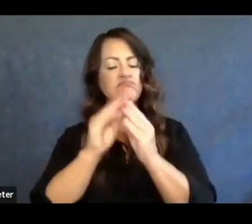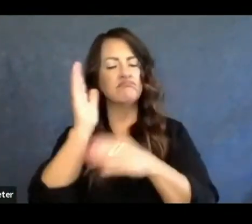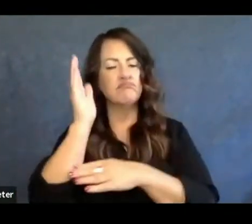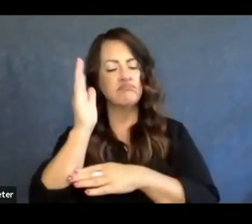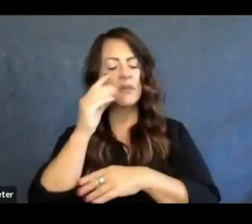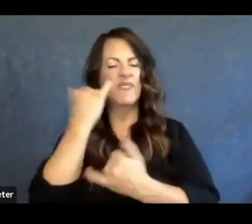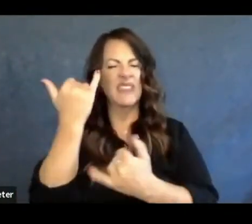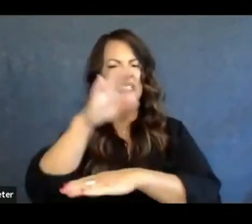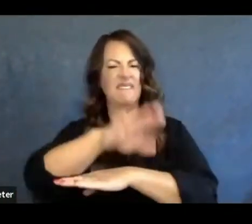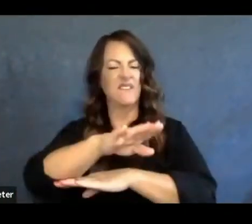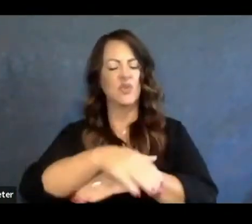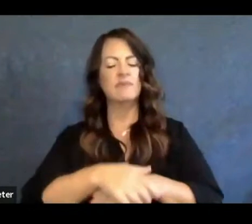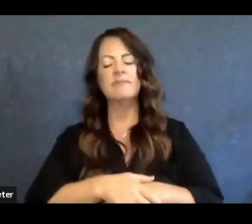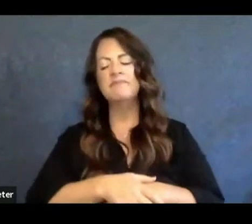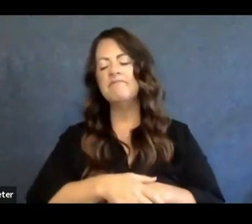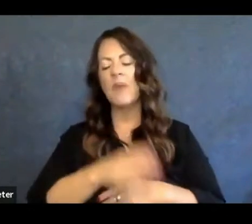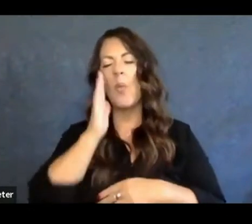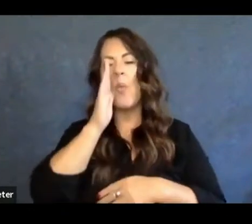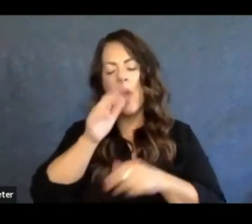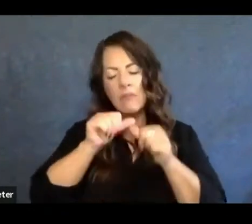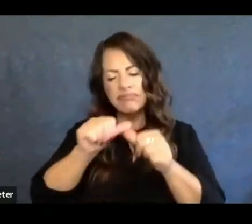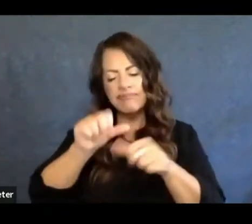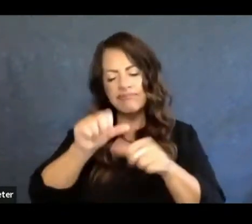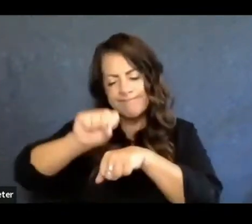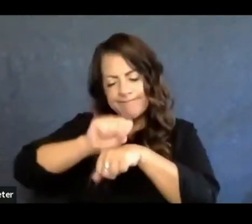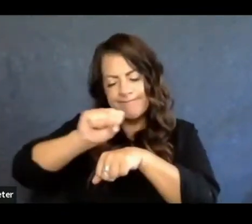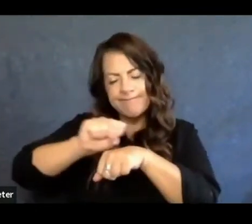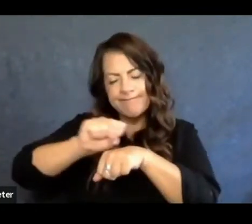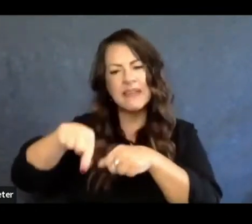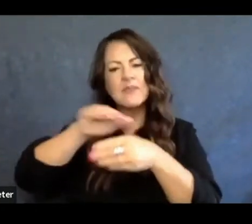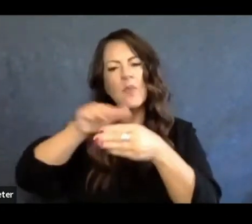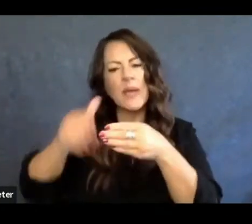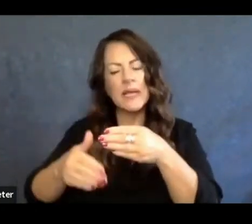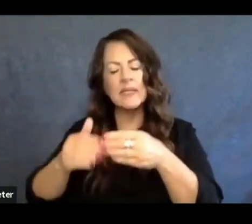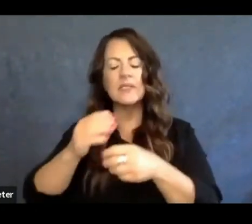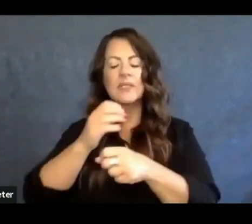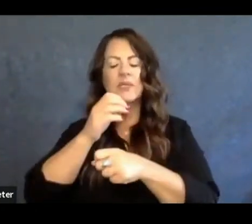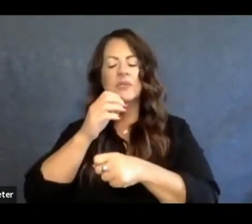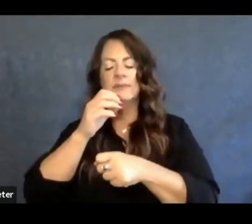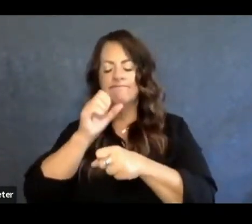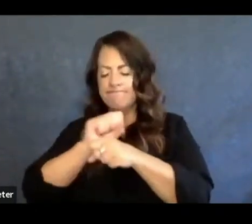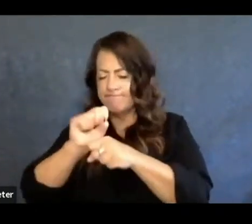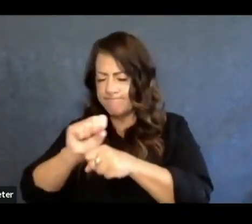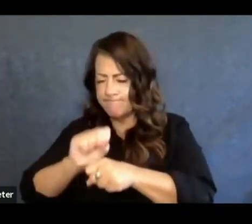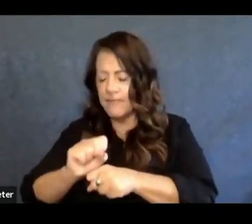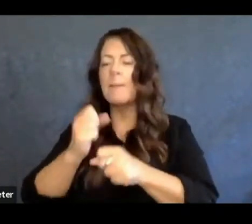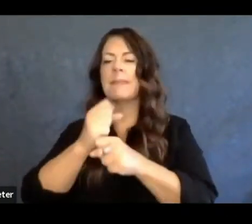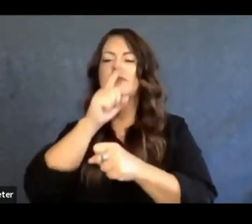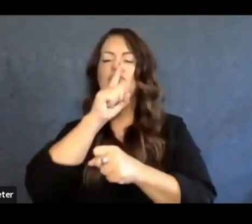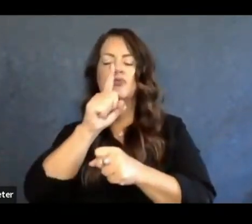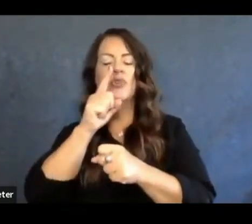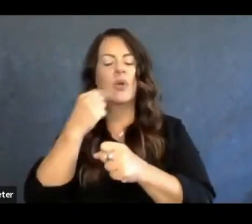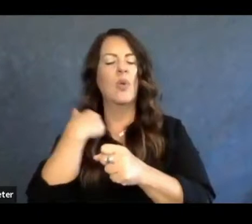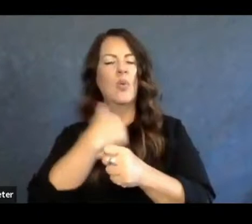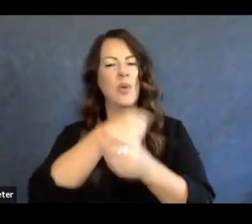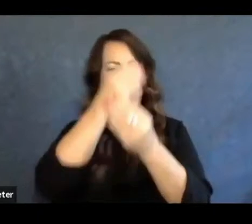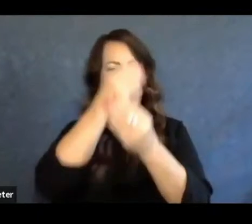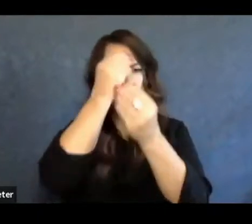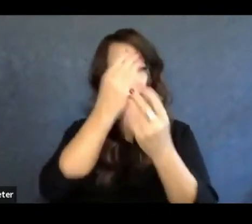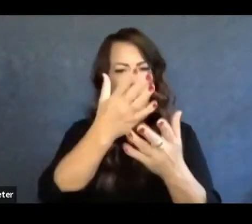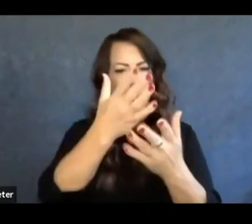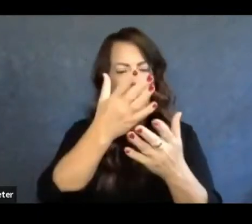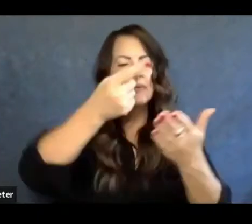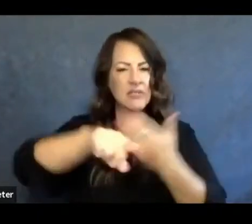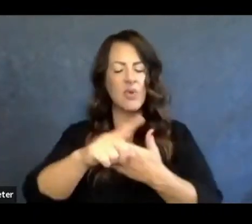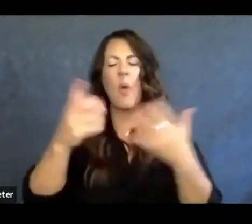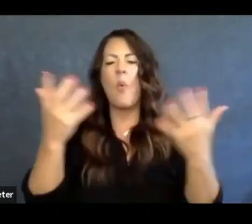will continue to work over the weekend so that early next week you can report on the status of the backlog and